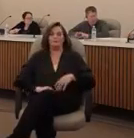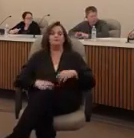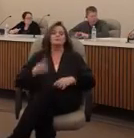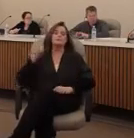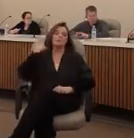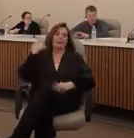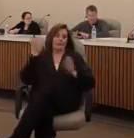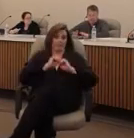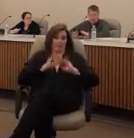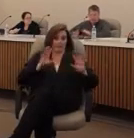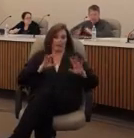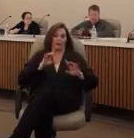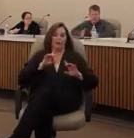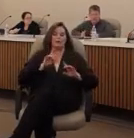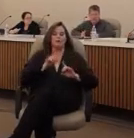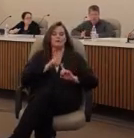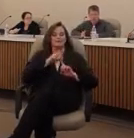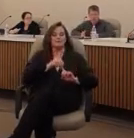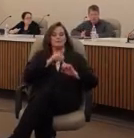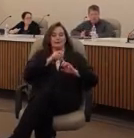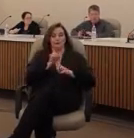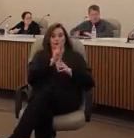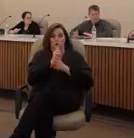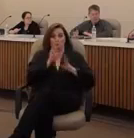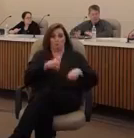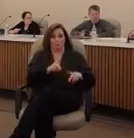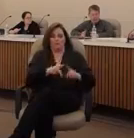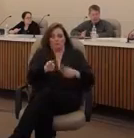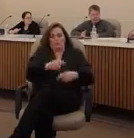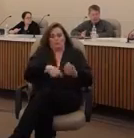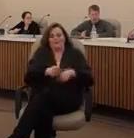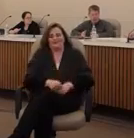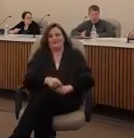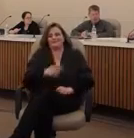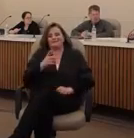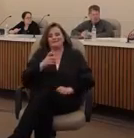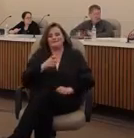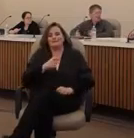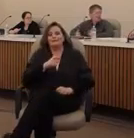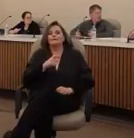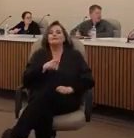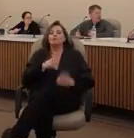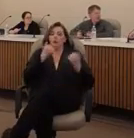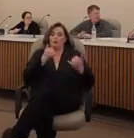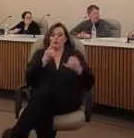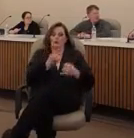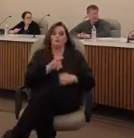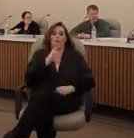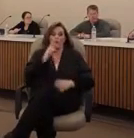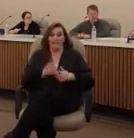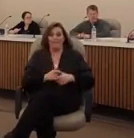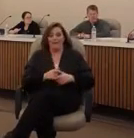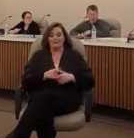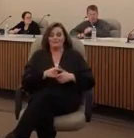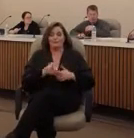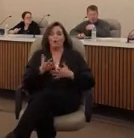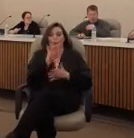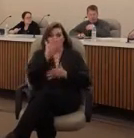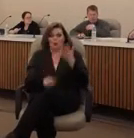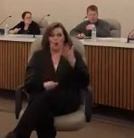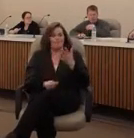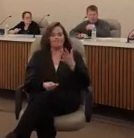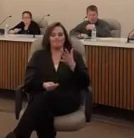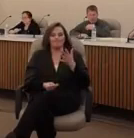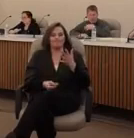special use permit replaces the existing one. Yeah. So once it's gone, they can't get it back. Because as you